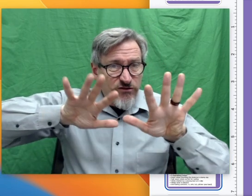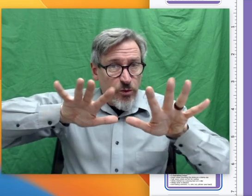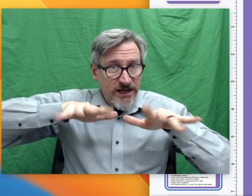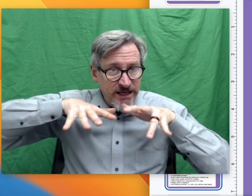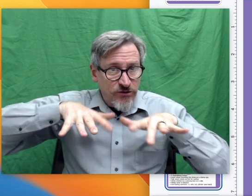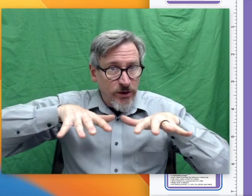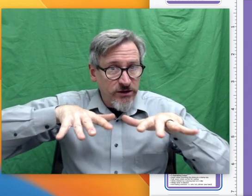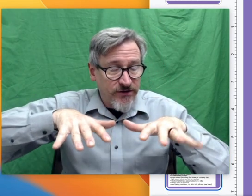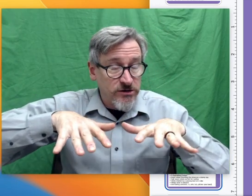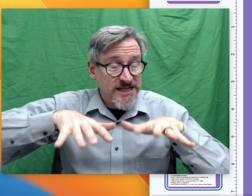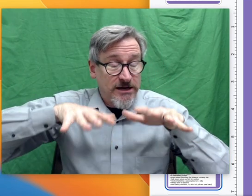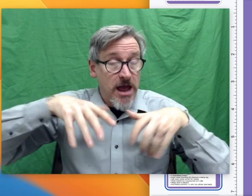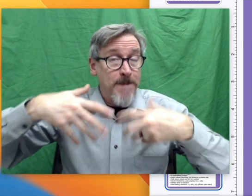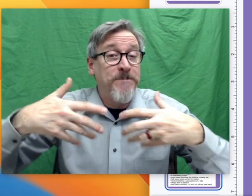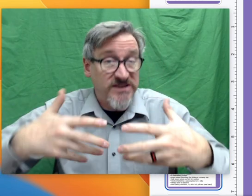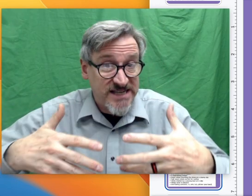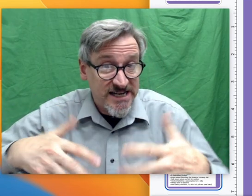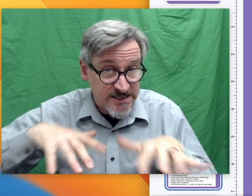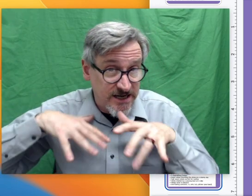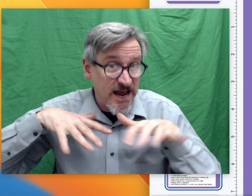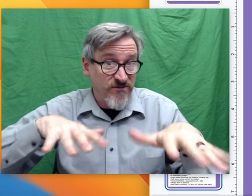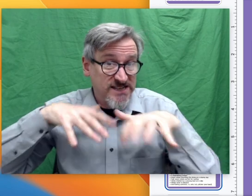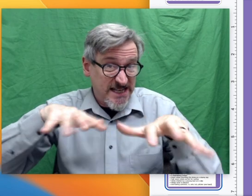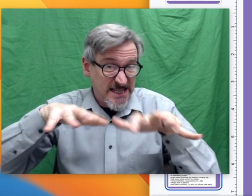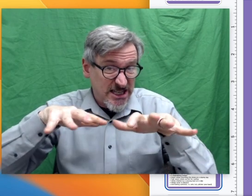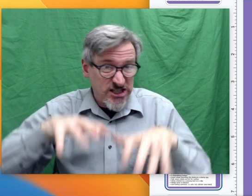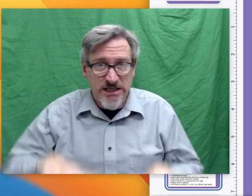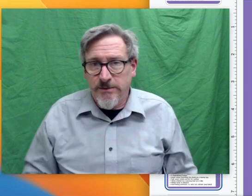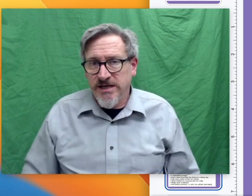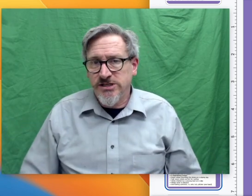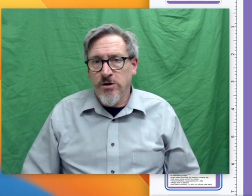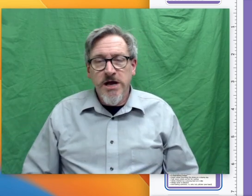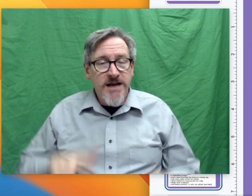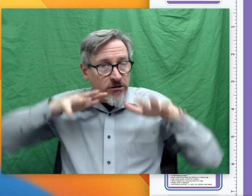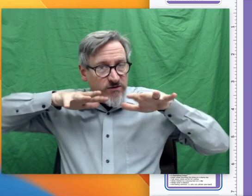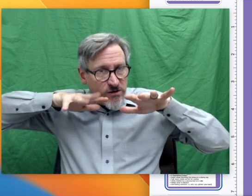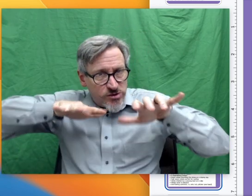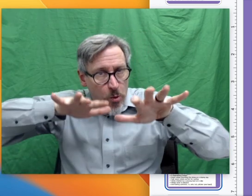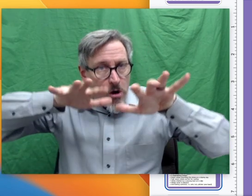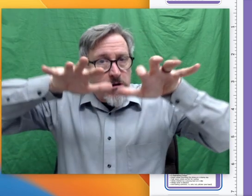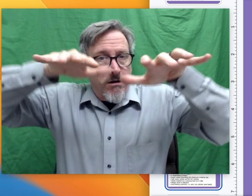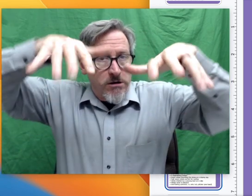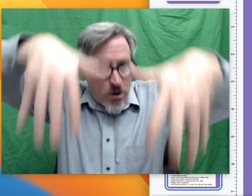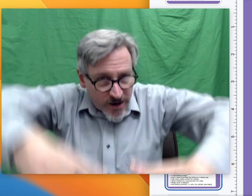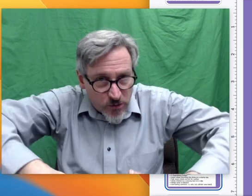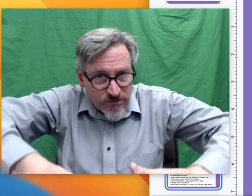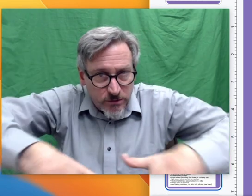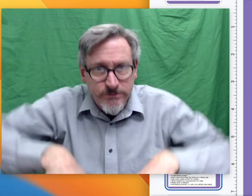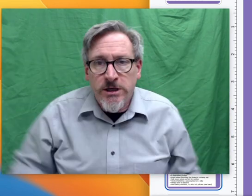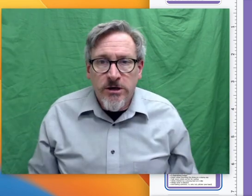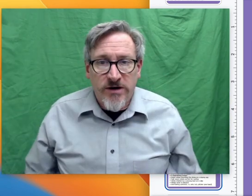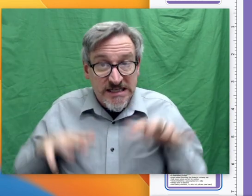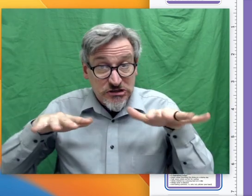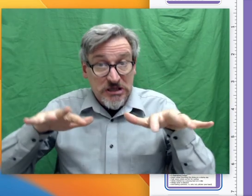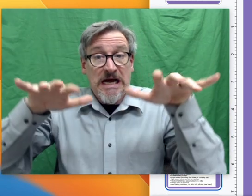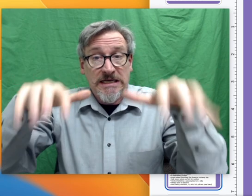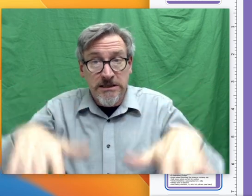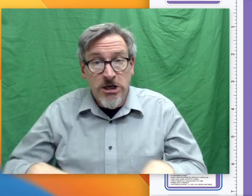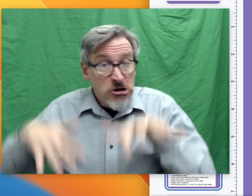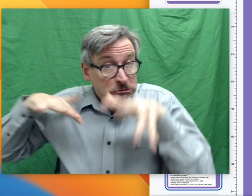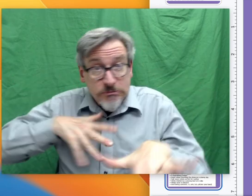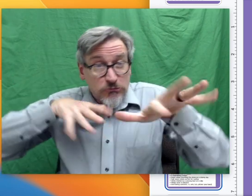5, wiggling. If you wiggle the fingers, it emphasizes it just a little bit. So Niagara Falls, water going over, right? Because there's a